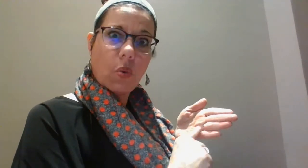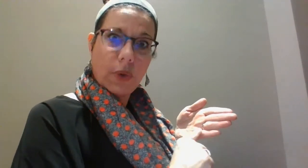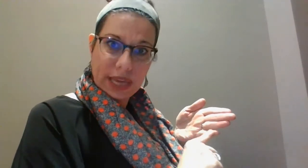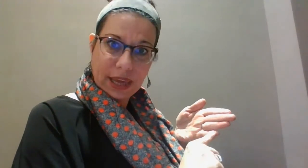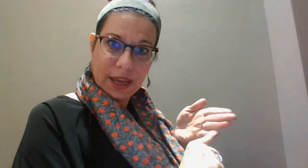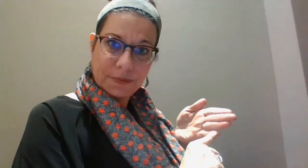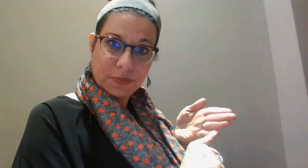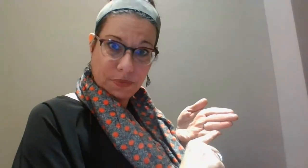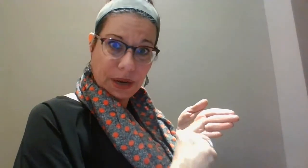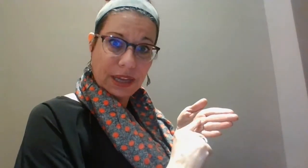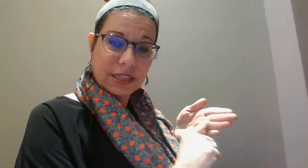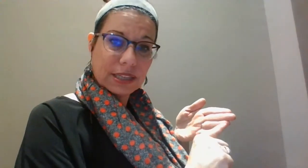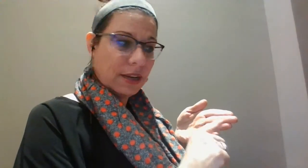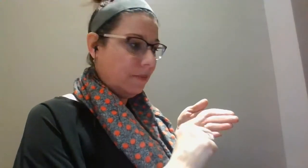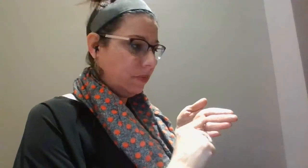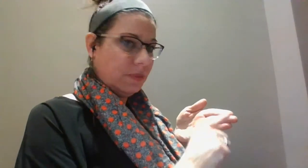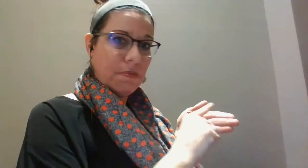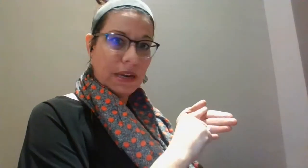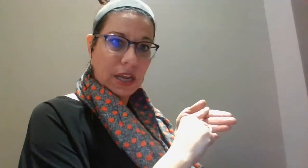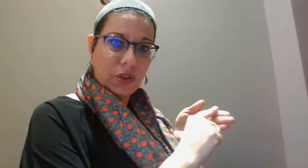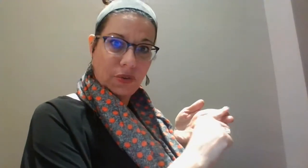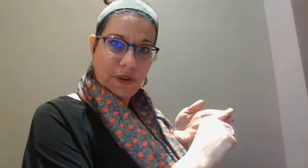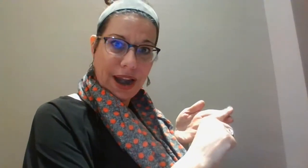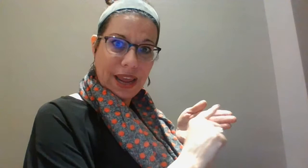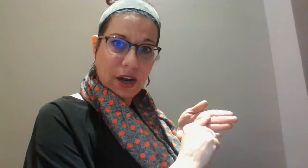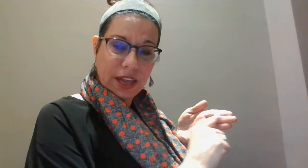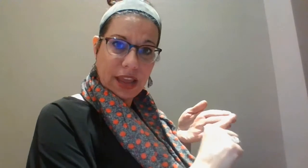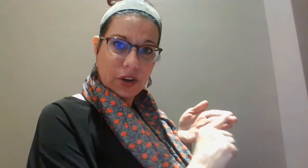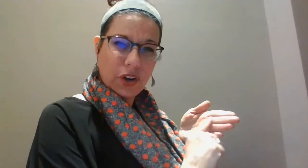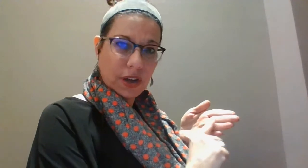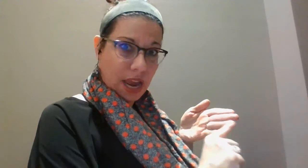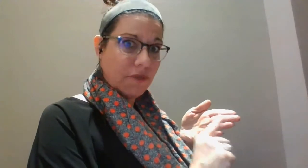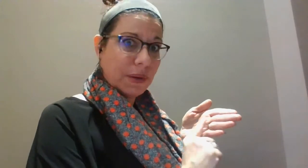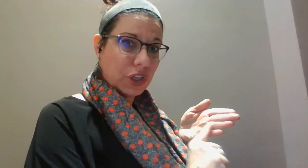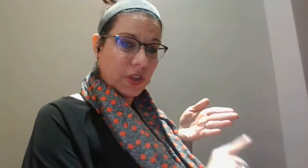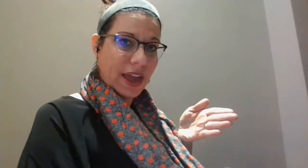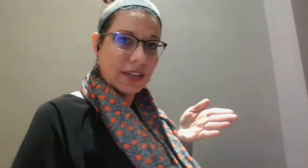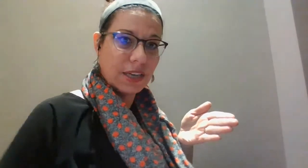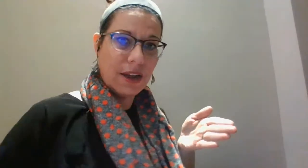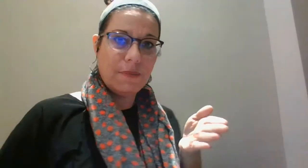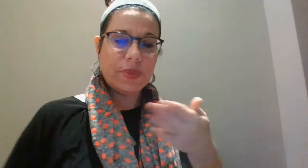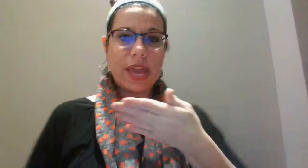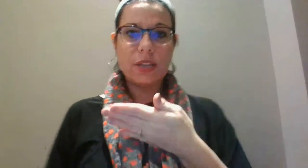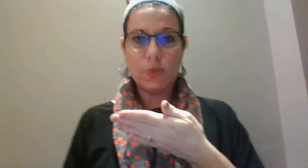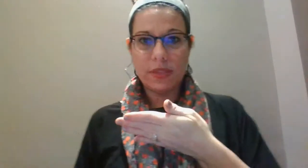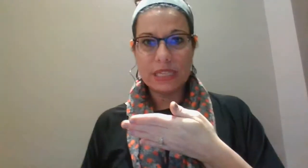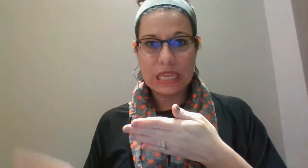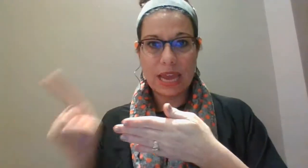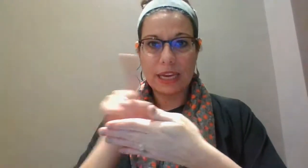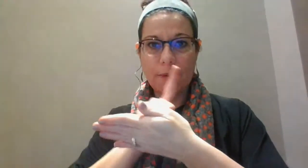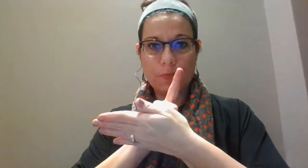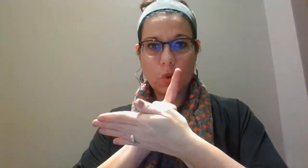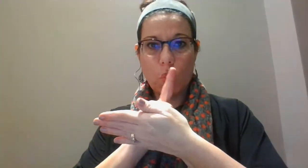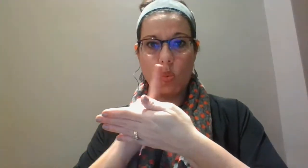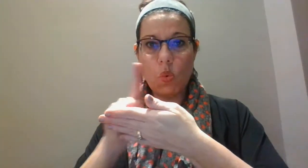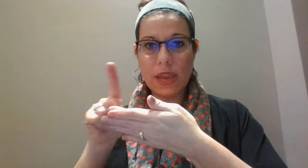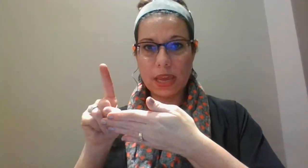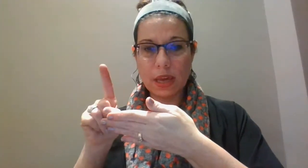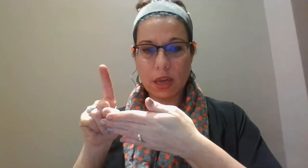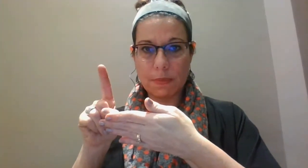week, right? Monday through Friday on our calendar, you can kind of picture that. That is where the sign week comes